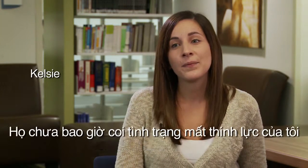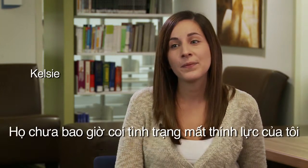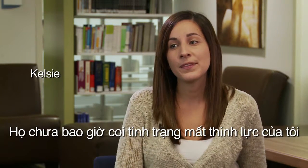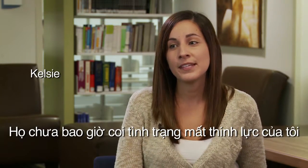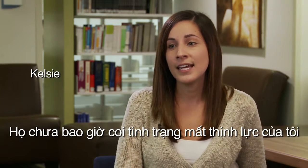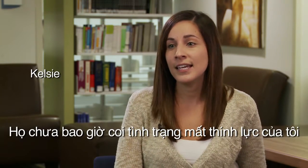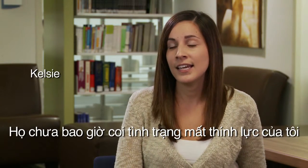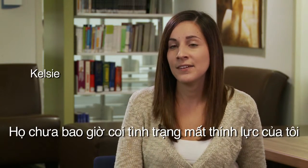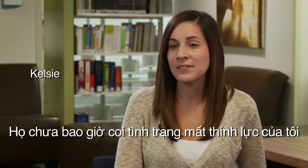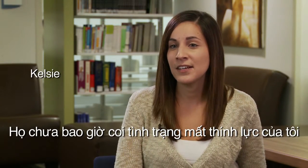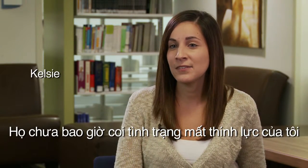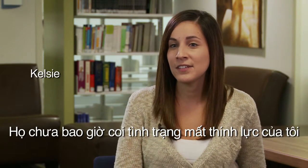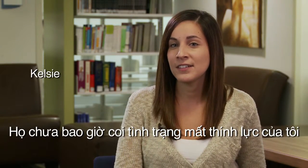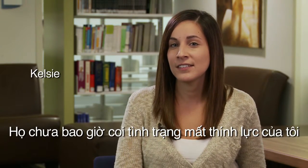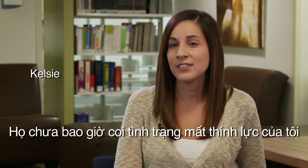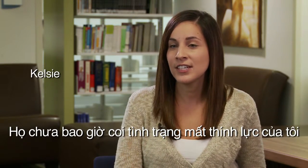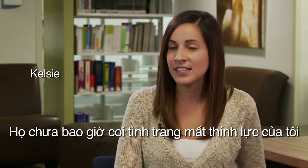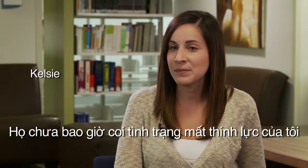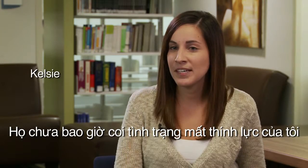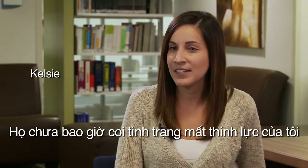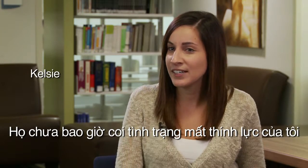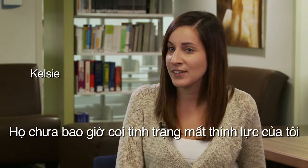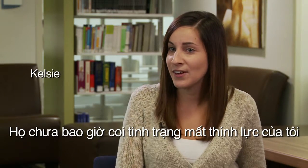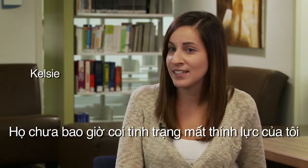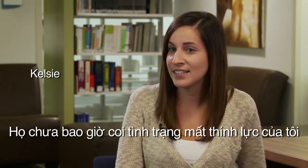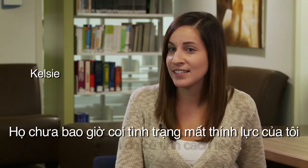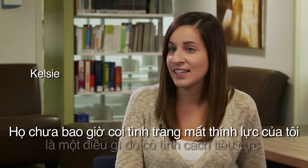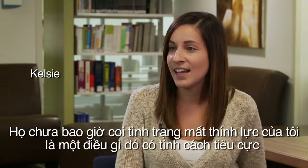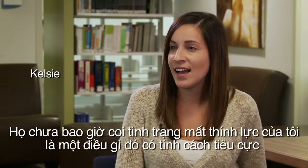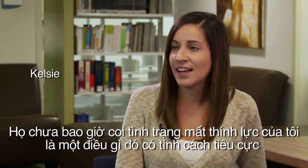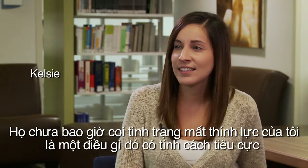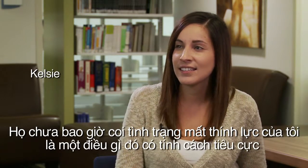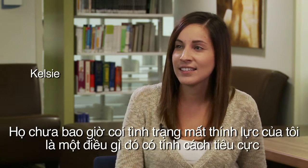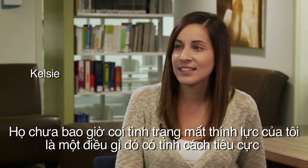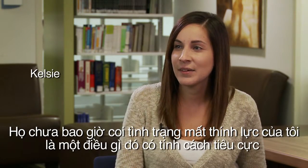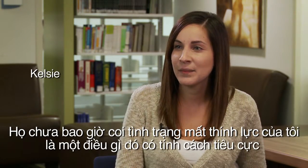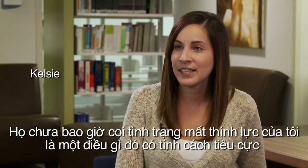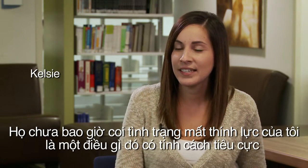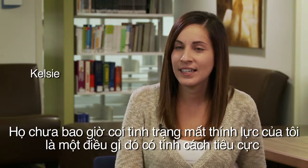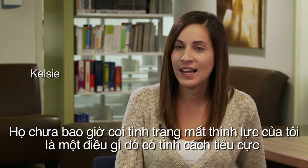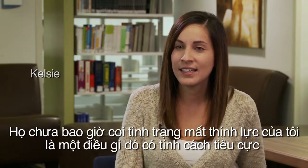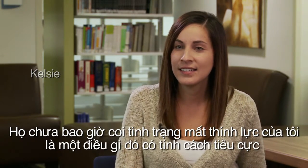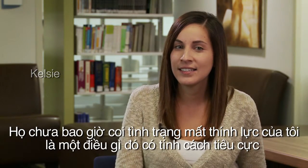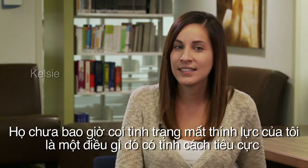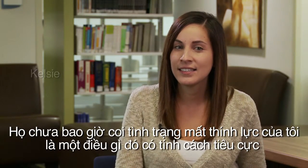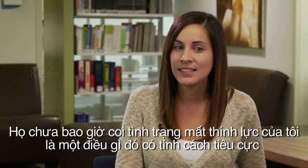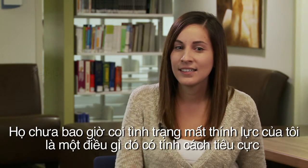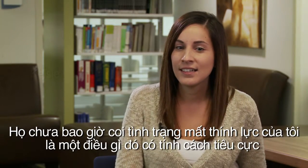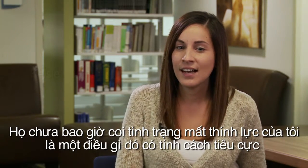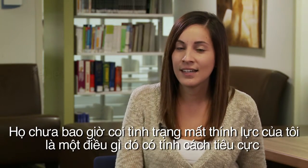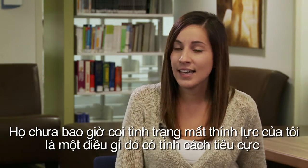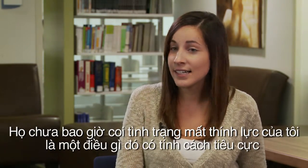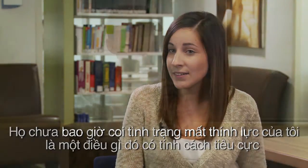They have never treated my hearing loss as something that is negative.